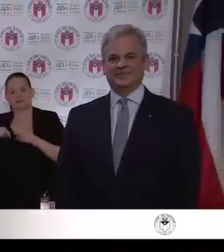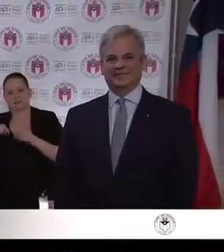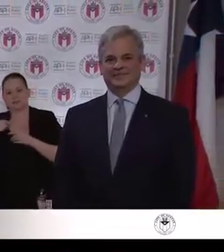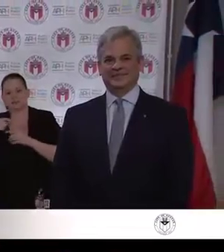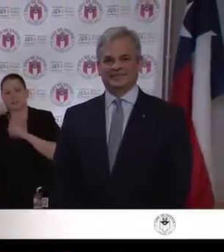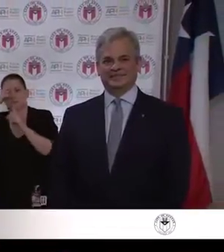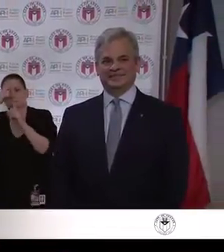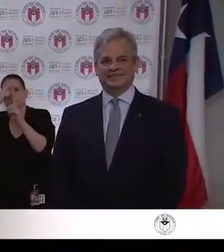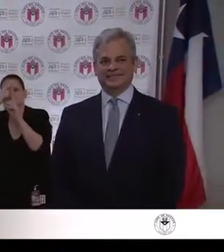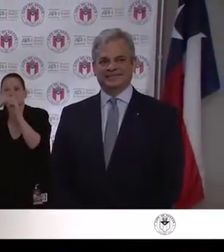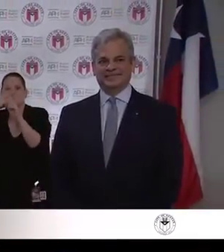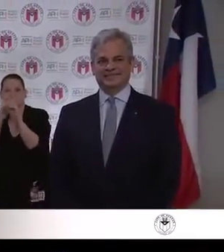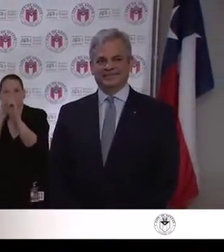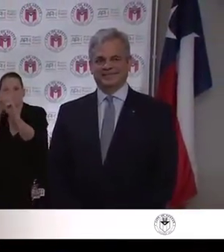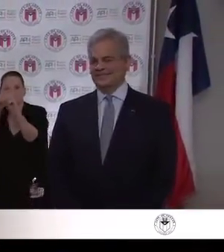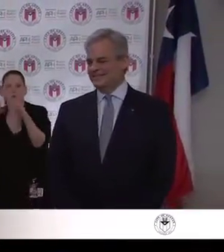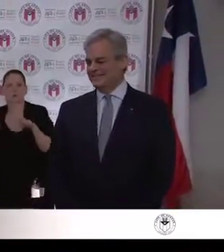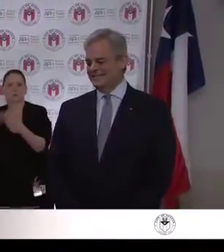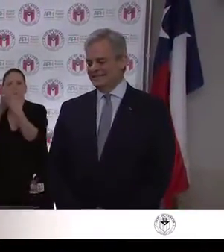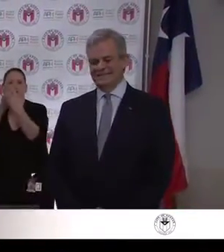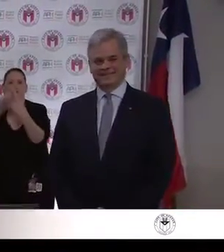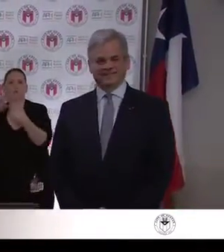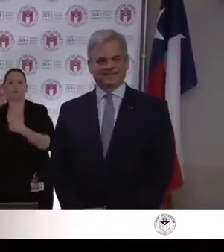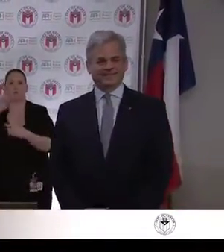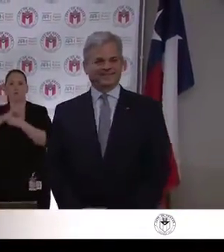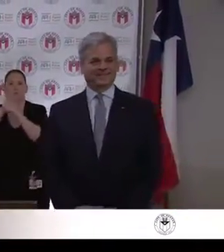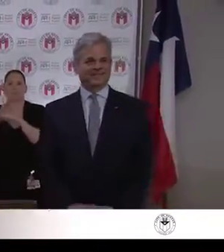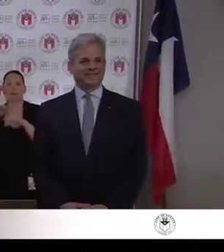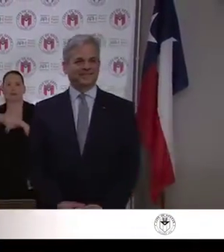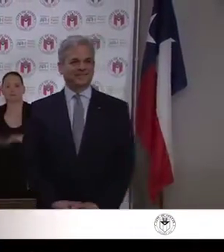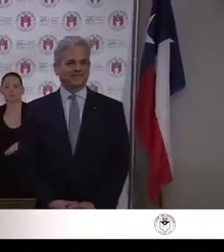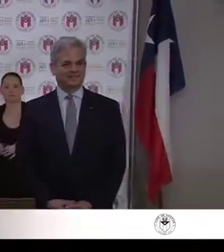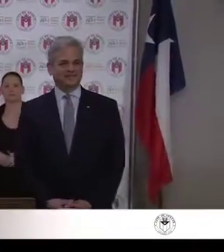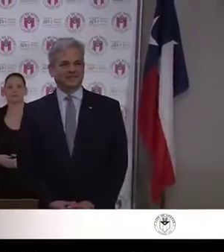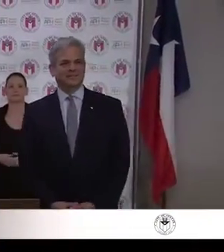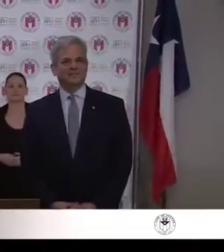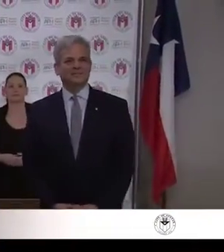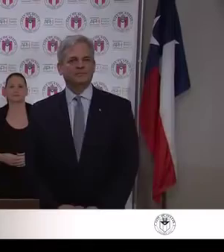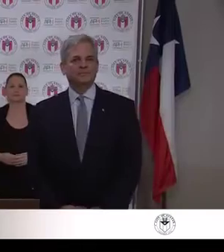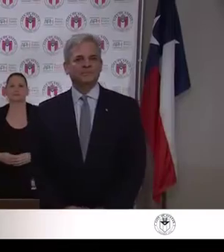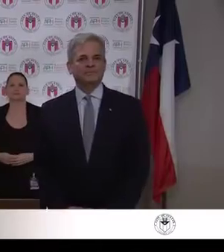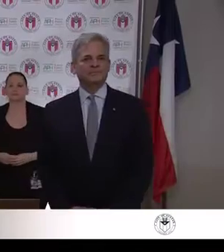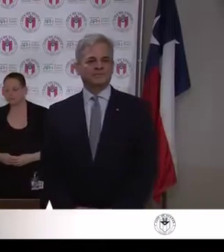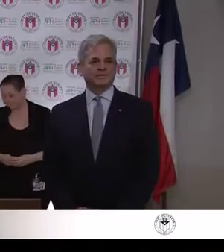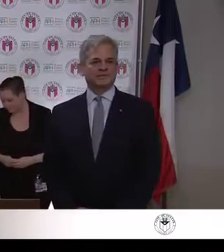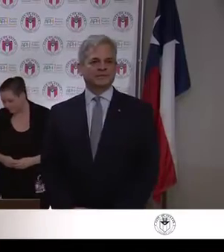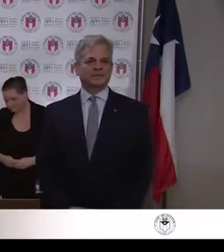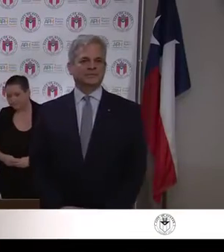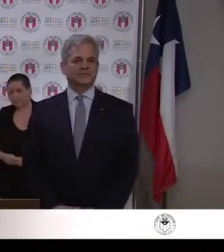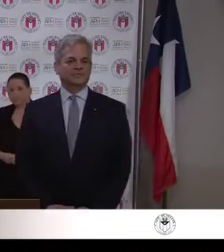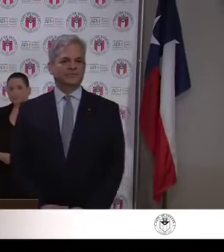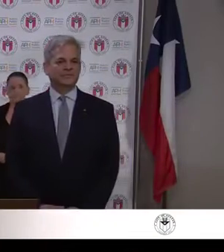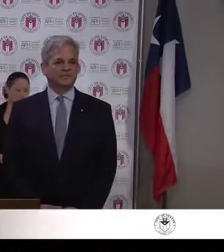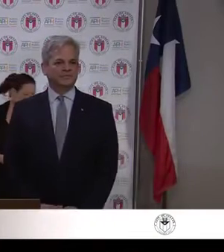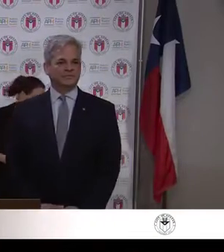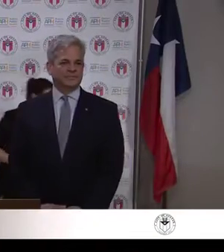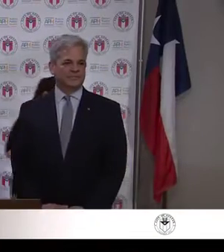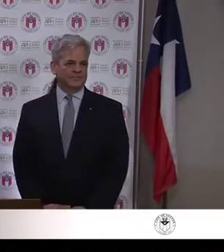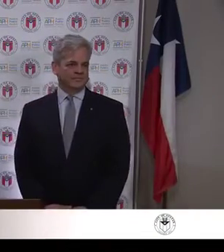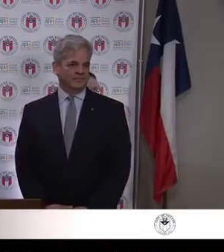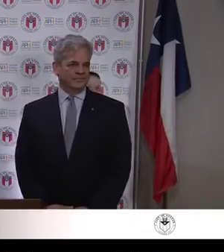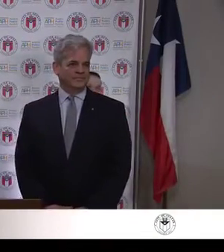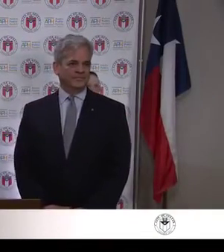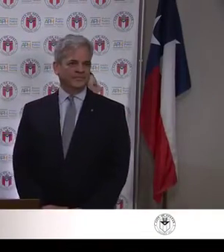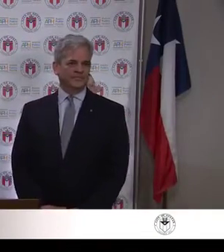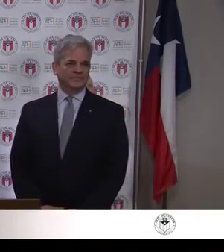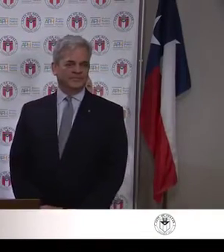proactive approach to COVID-19. Next question is from KXAN. Is the city doing anything to help ensure people still